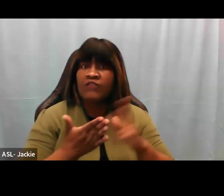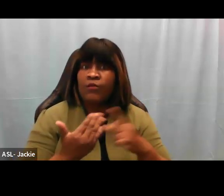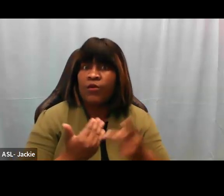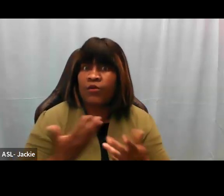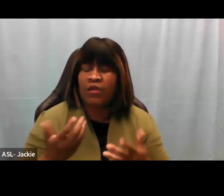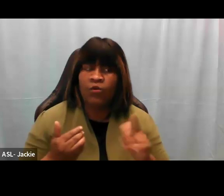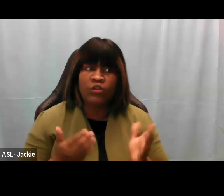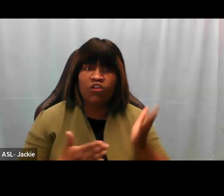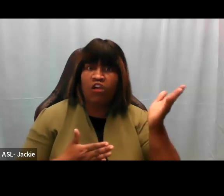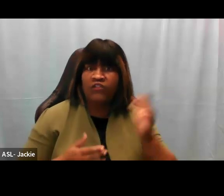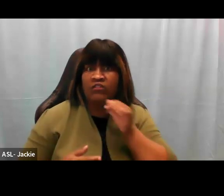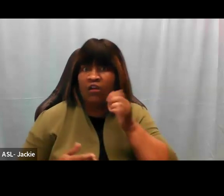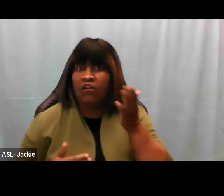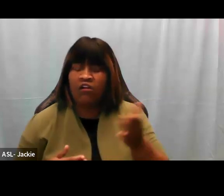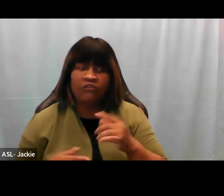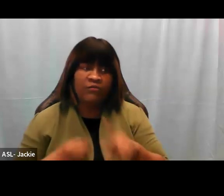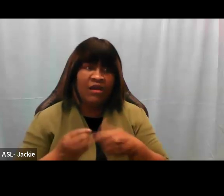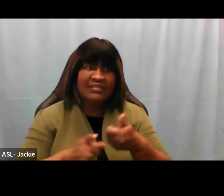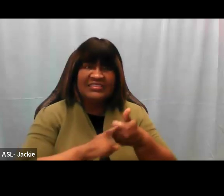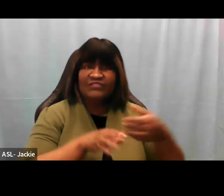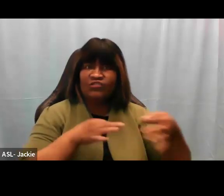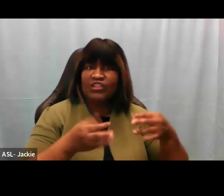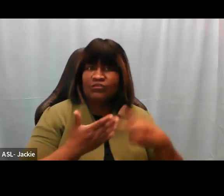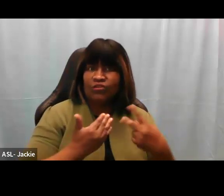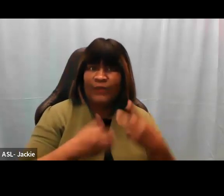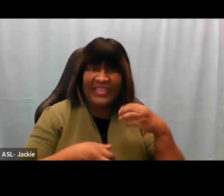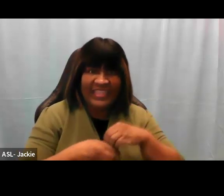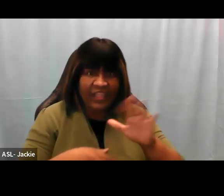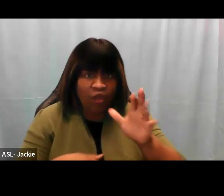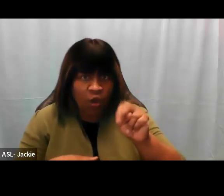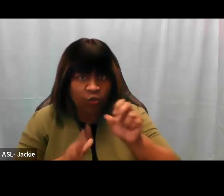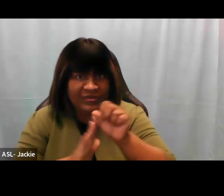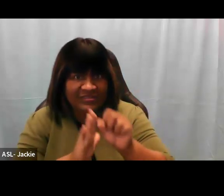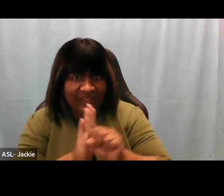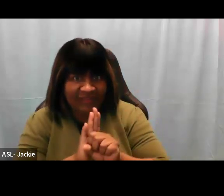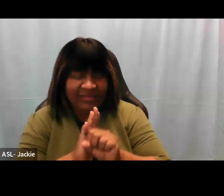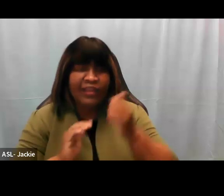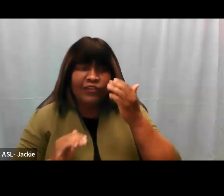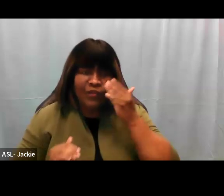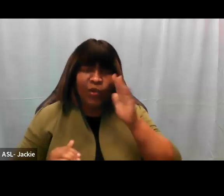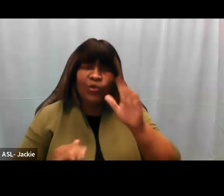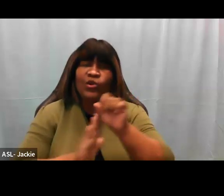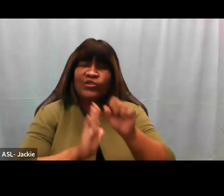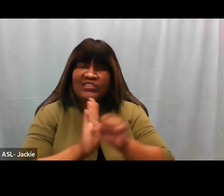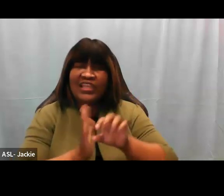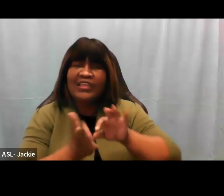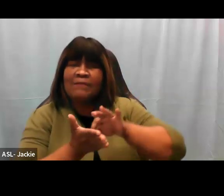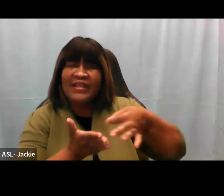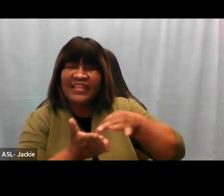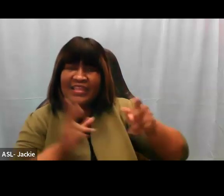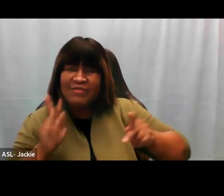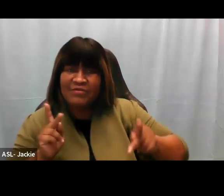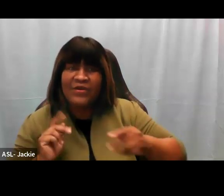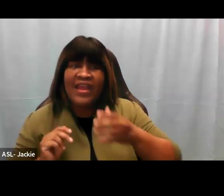what's offered. You want to know about the self-direction program in your state, and get to know your state Medicaid folks and your aging